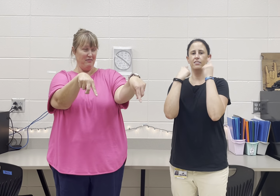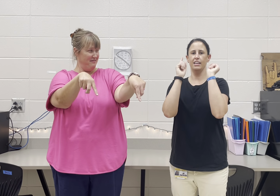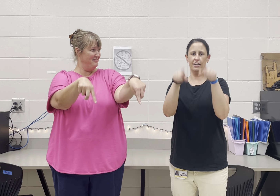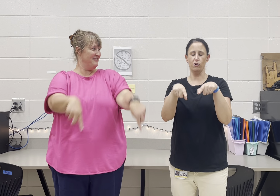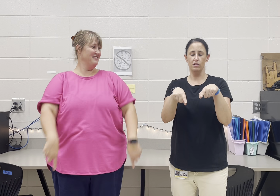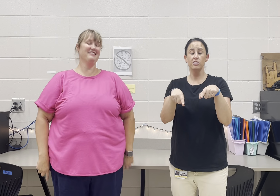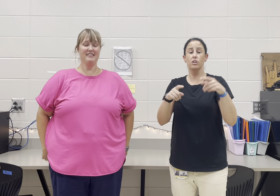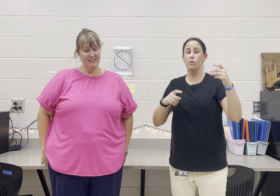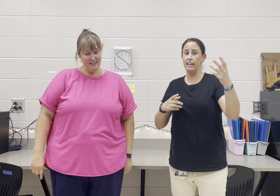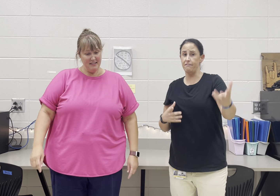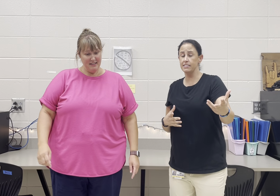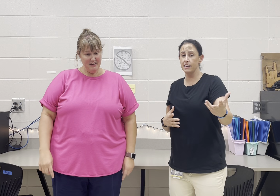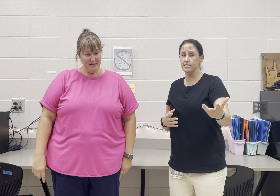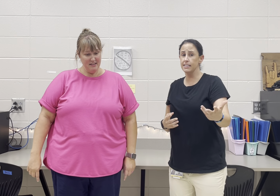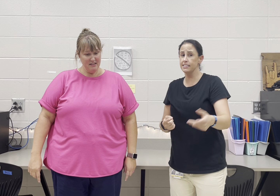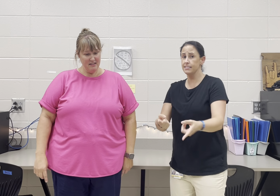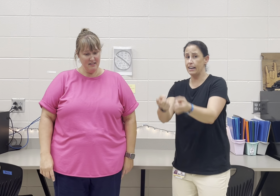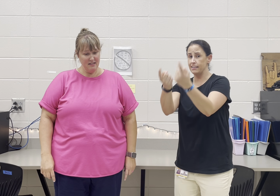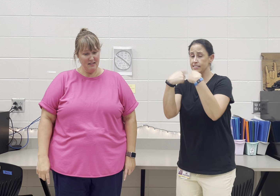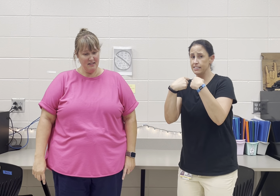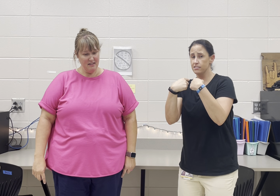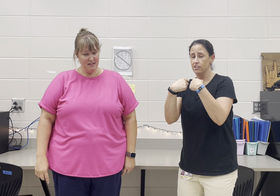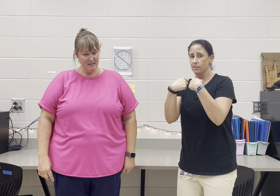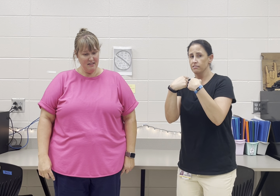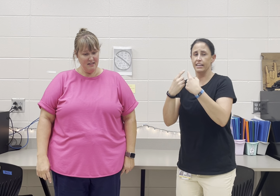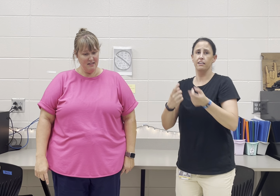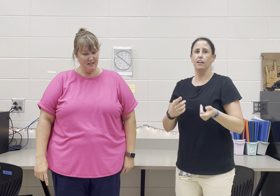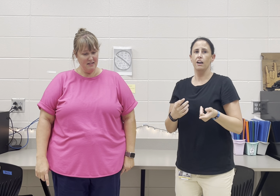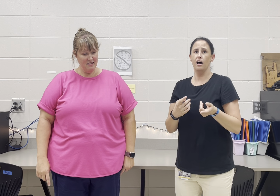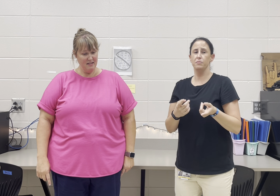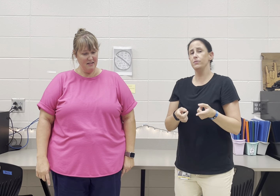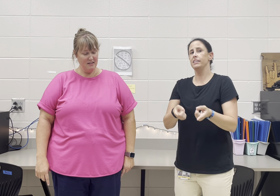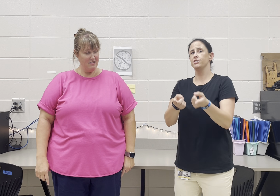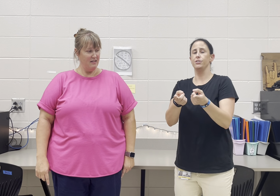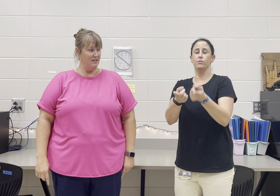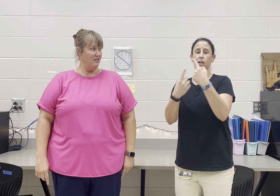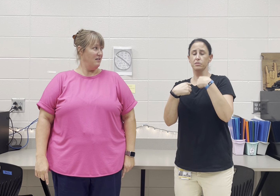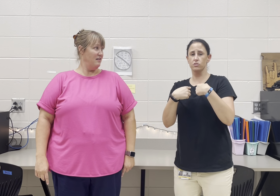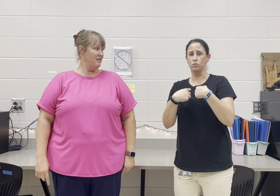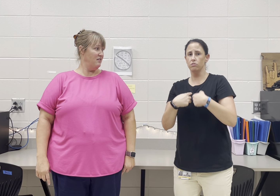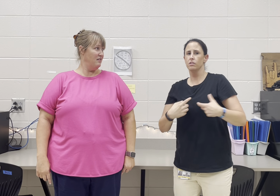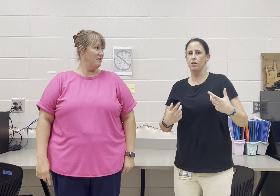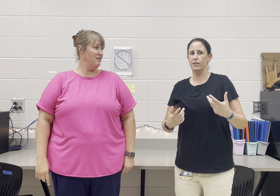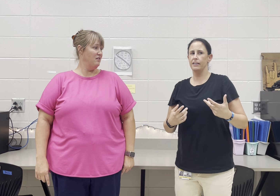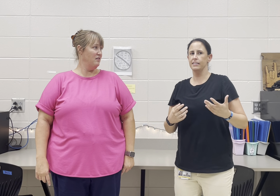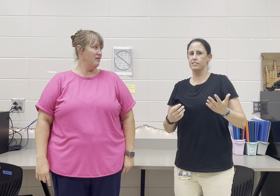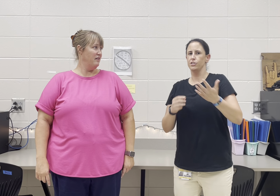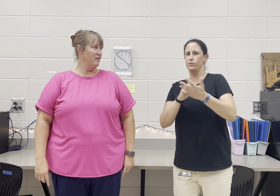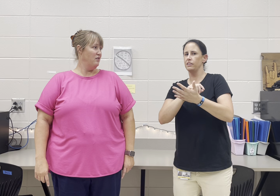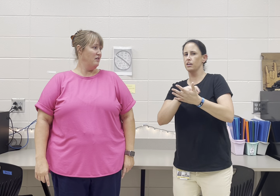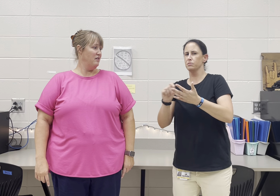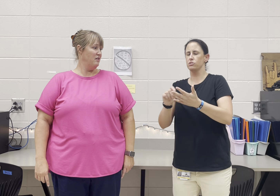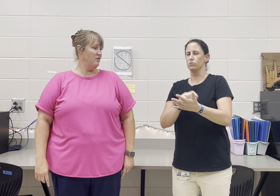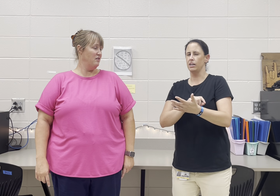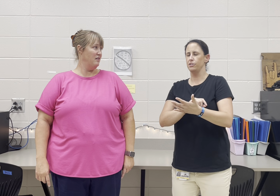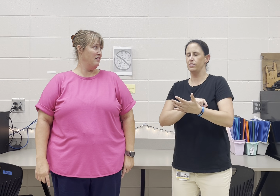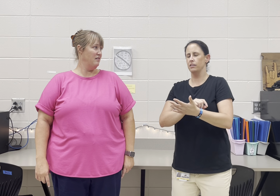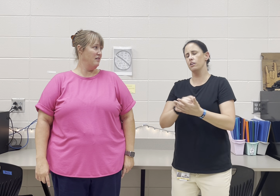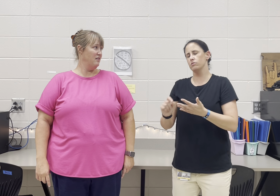and go. So if I sign a sentence that has this, like, you need to come to school, okay? It's you need to come to school, not you need to go to